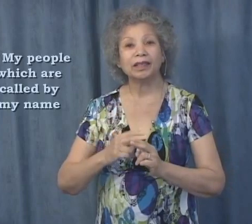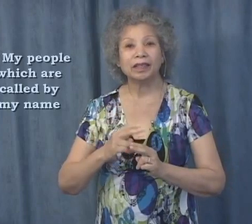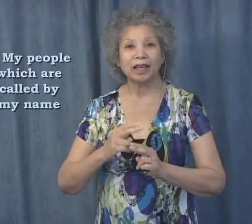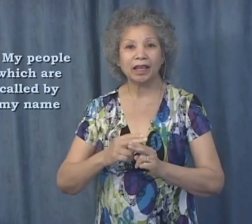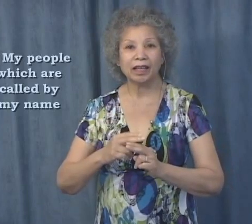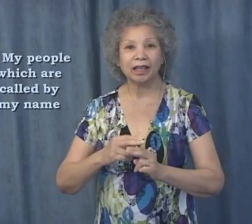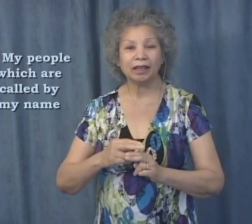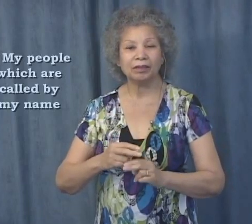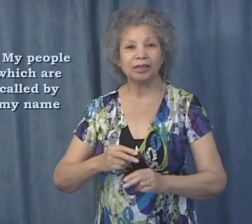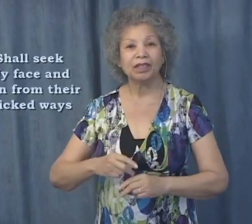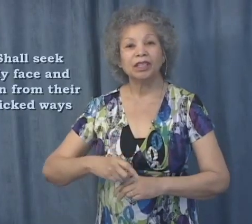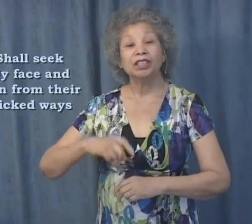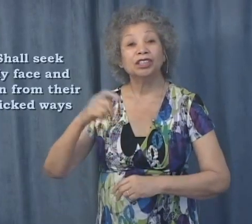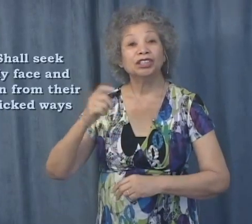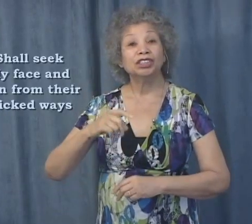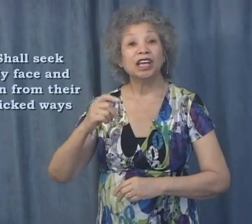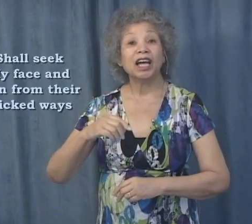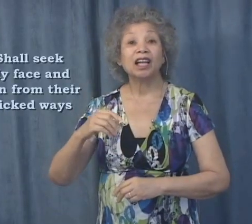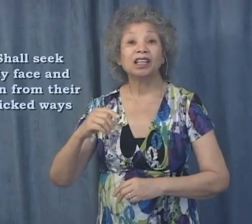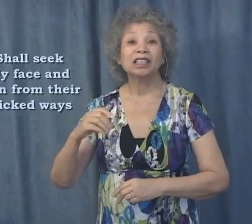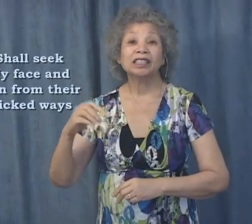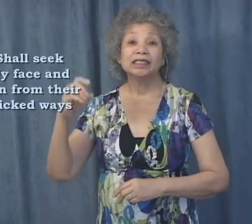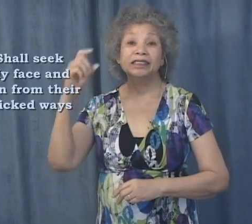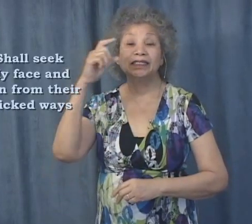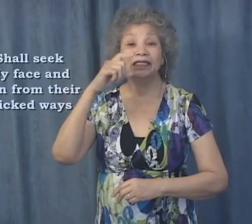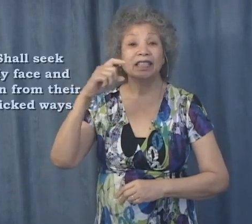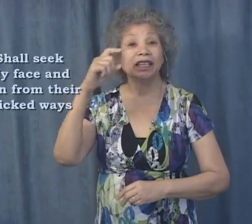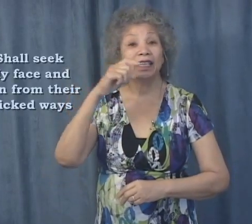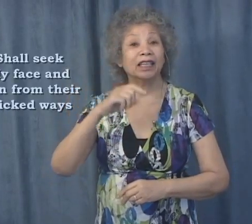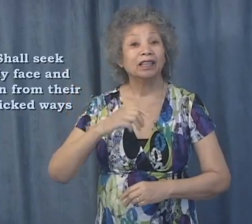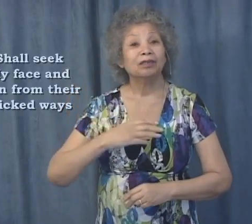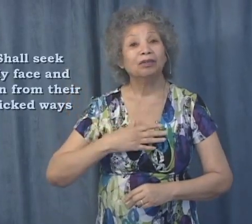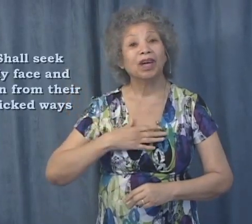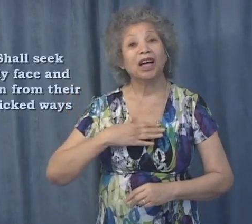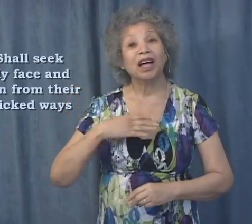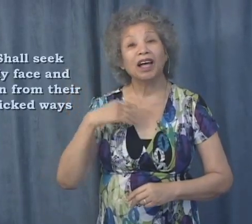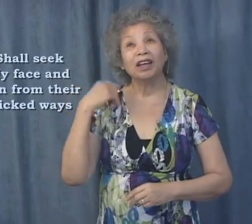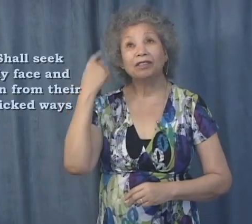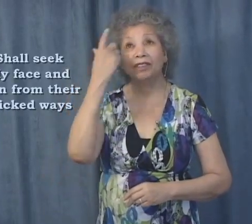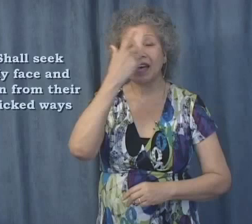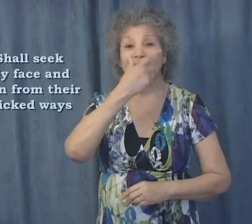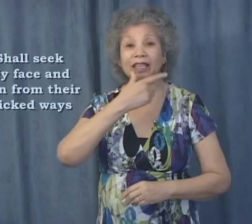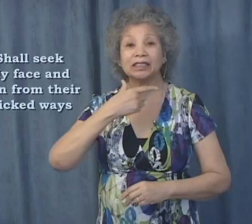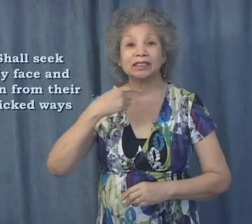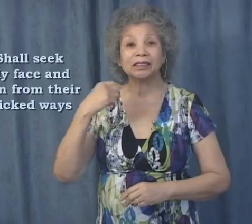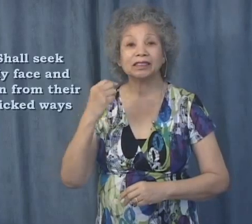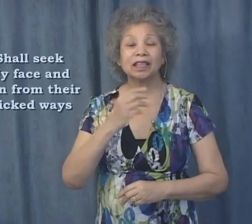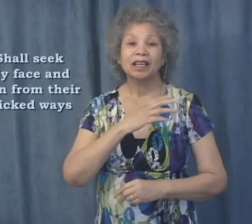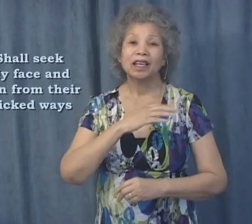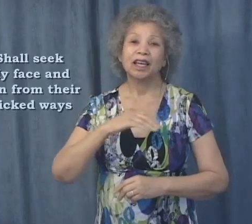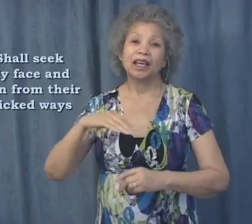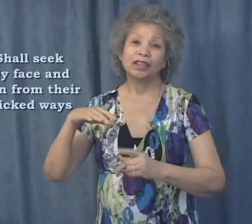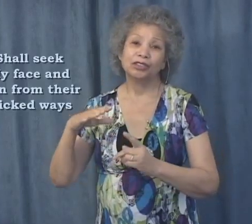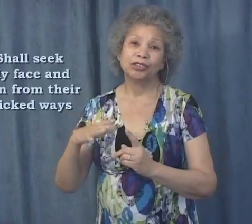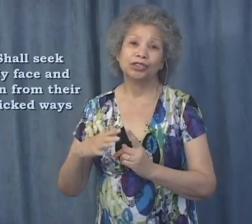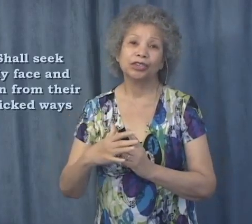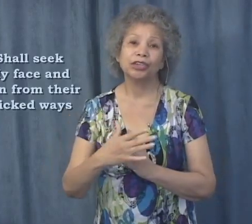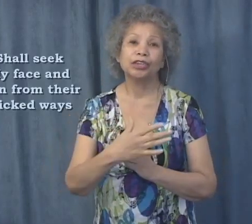name, shall seek my face and turn